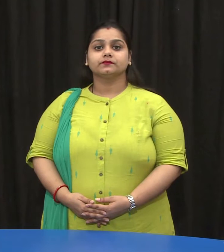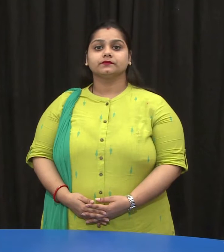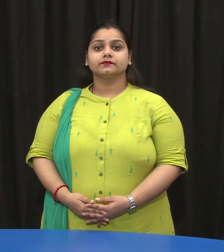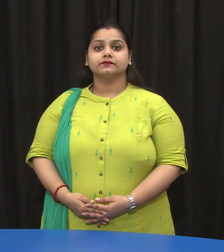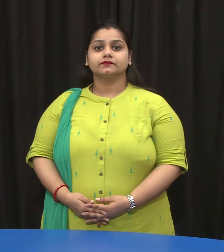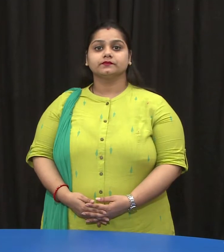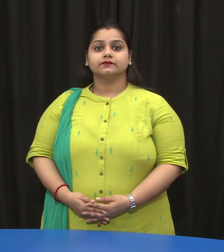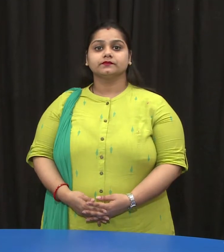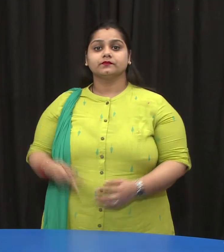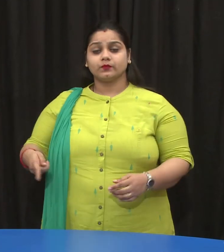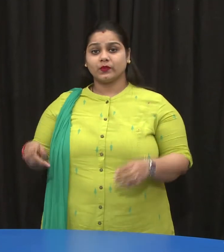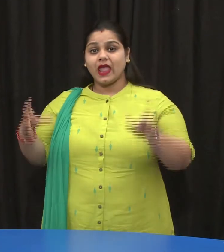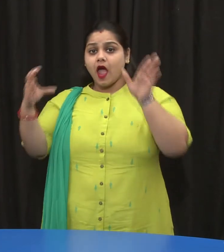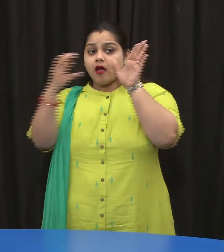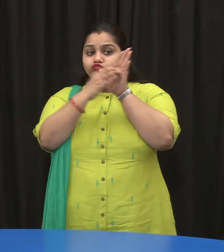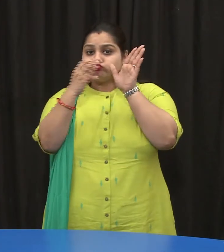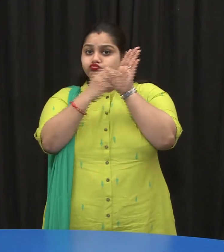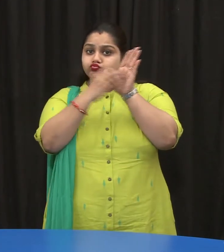in the dialog box, you will find